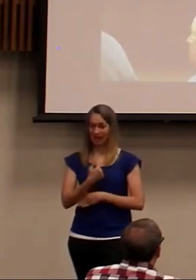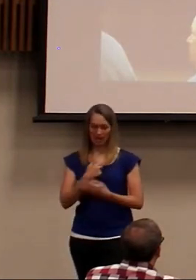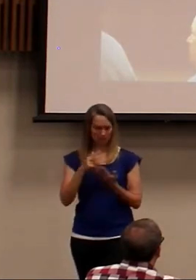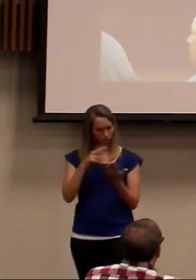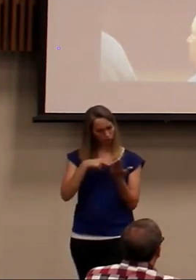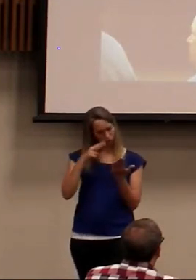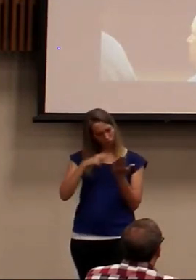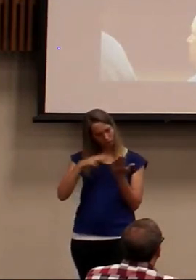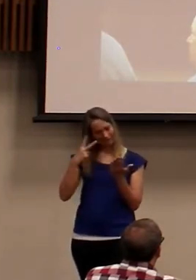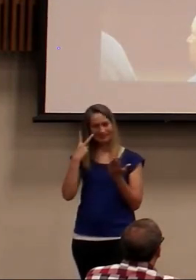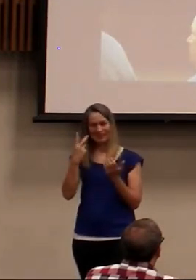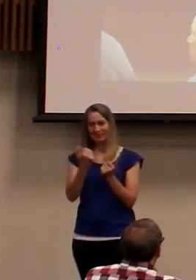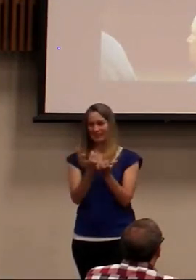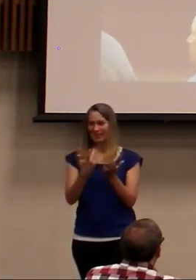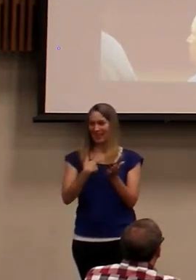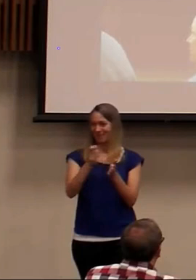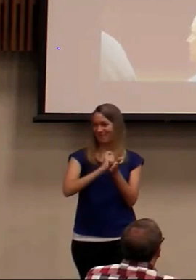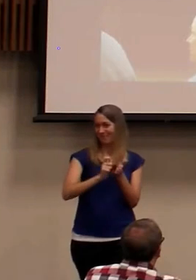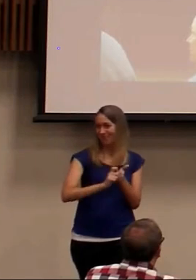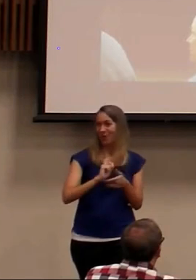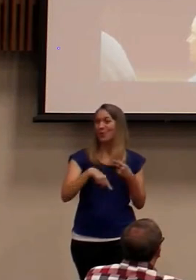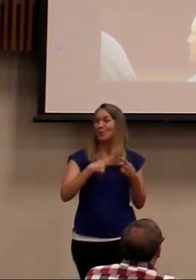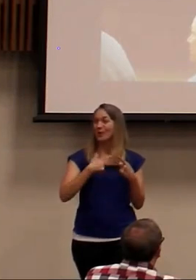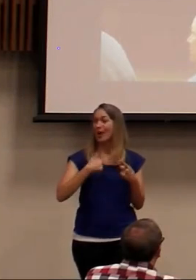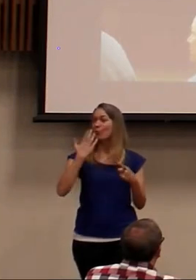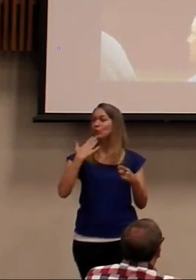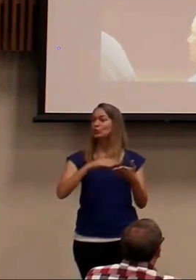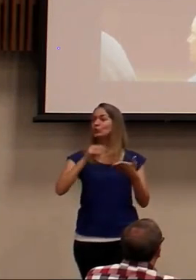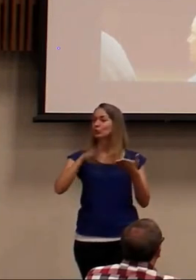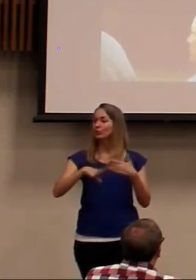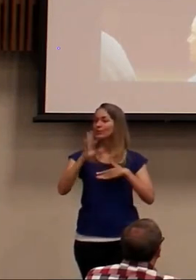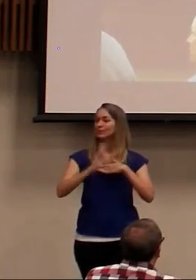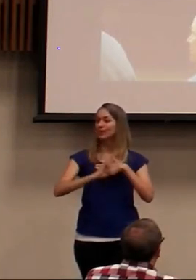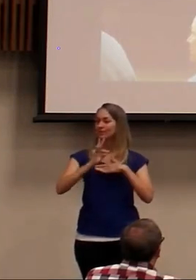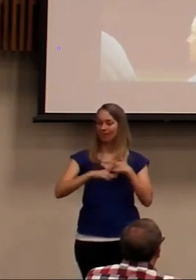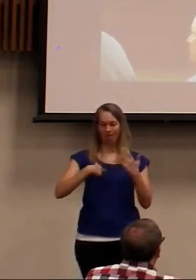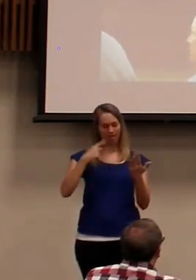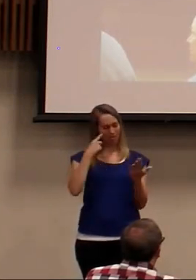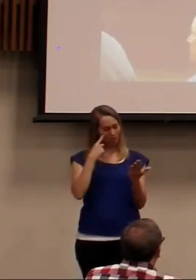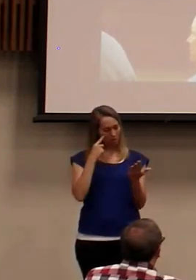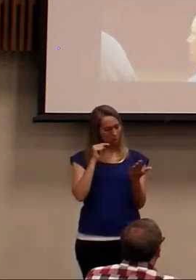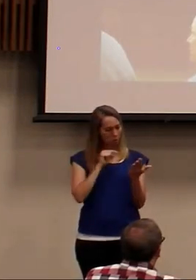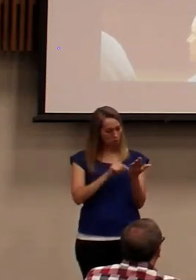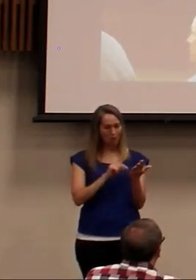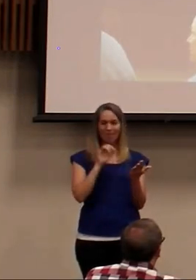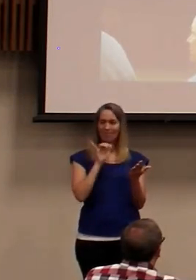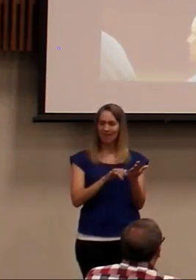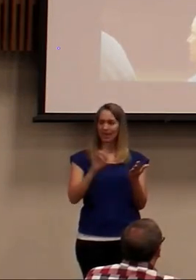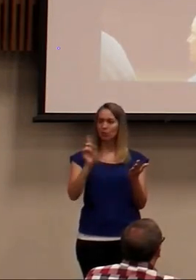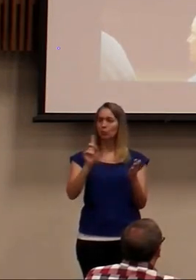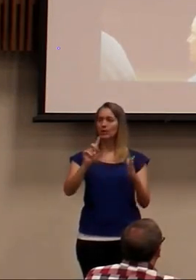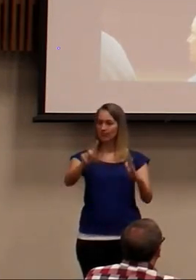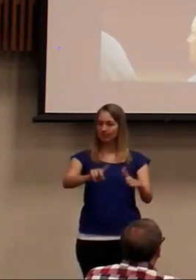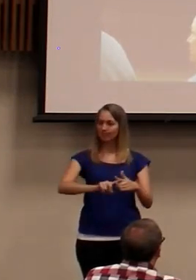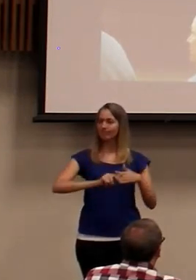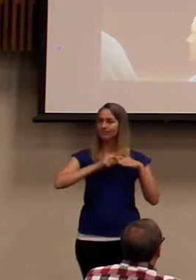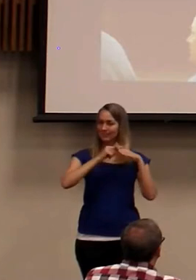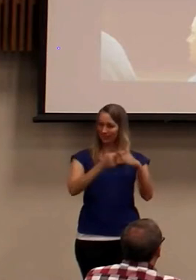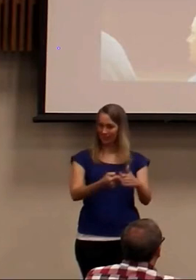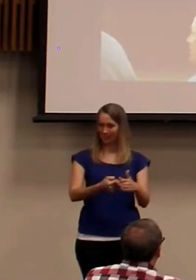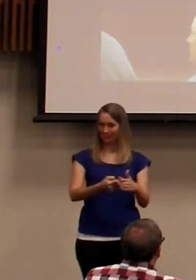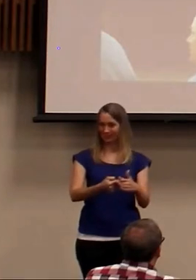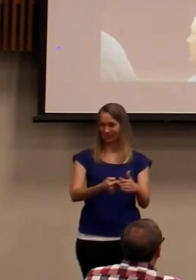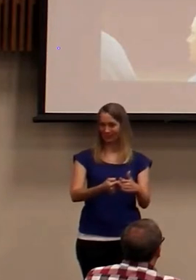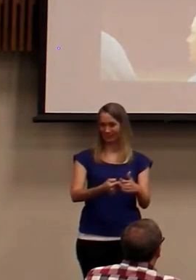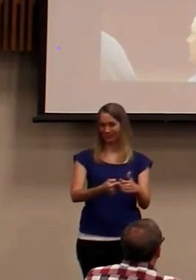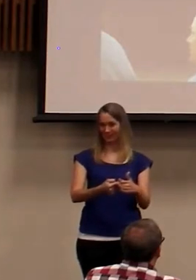time at Sunset as a student. And I thought, it's where it's all got to begin. Because for us,